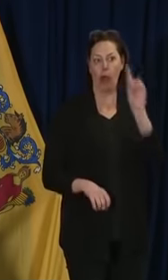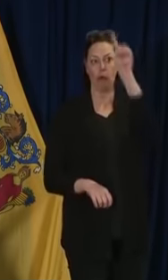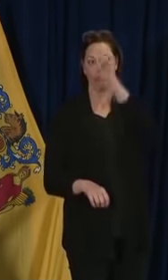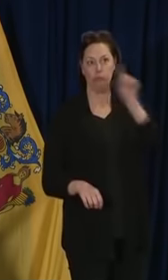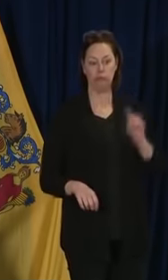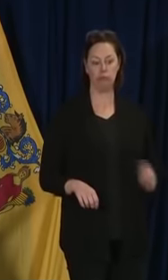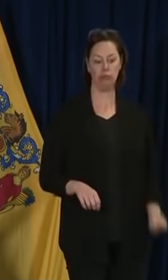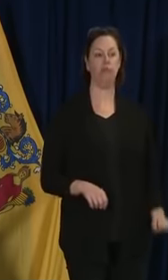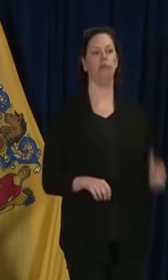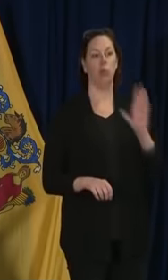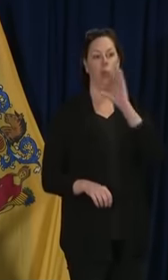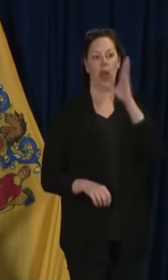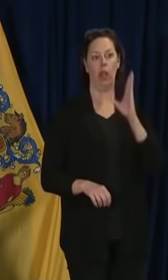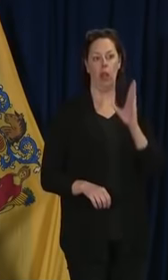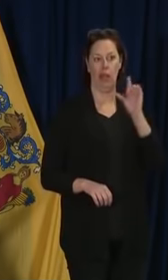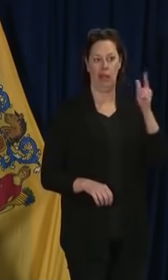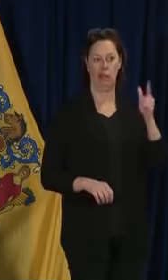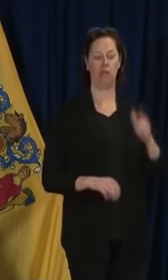these cases.